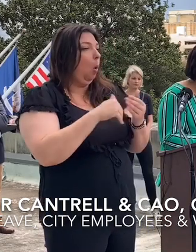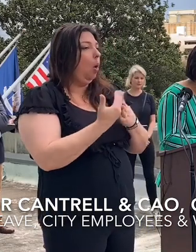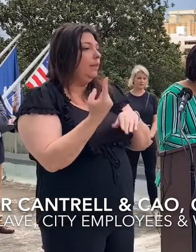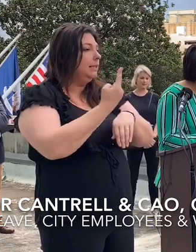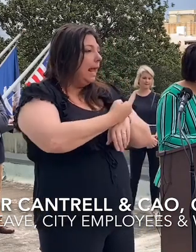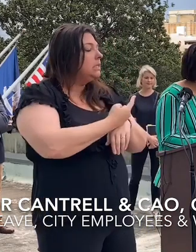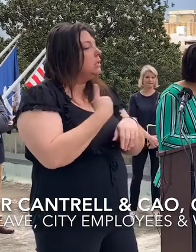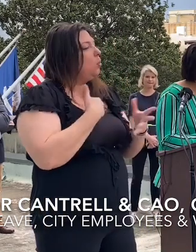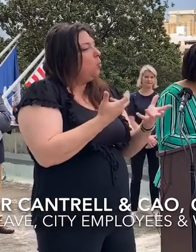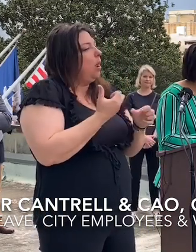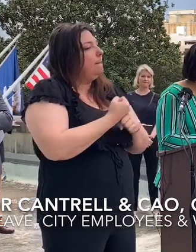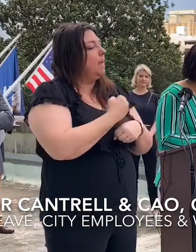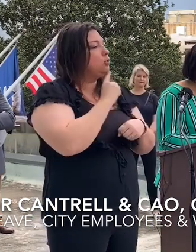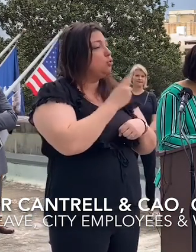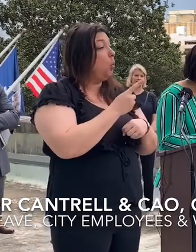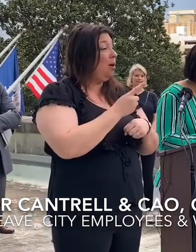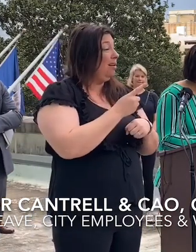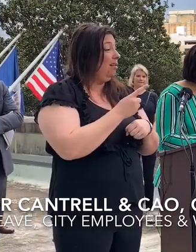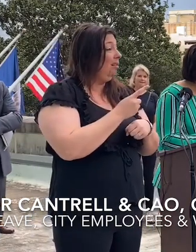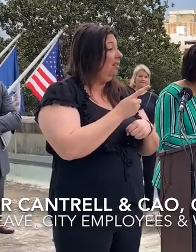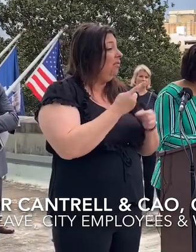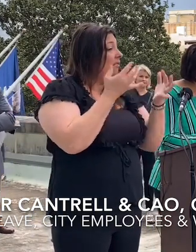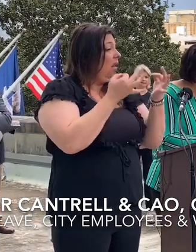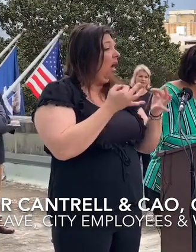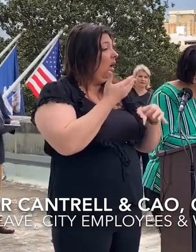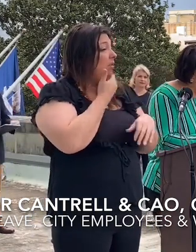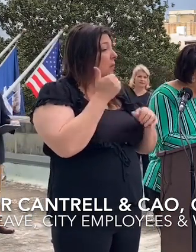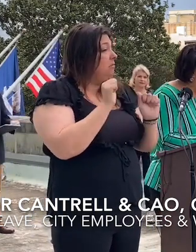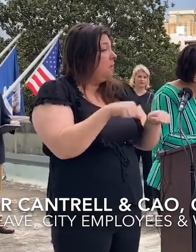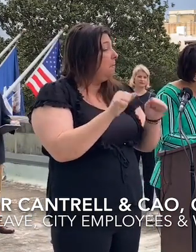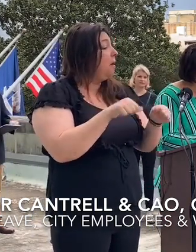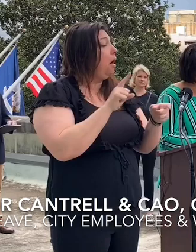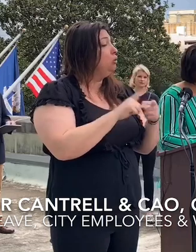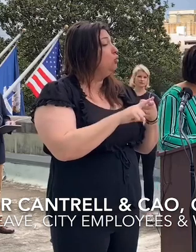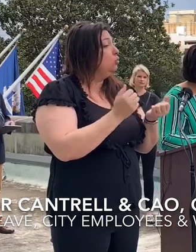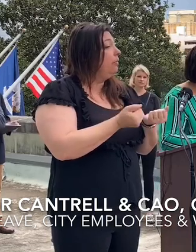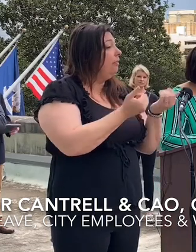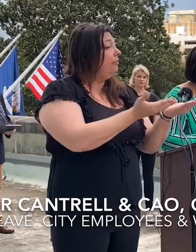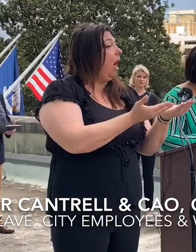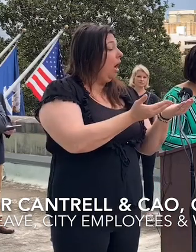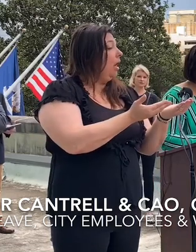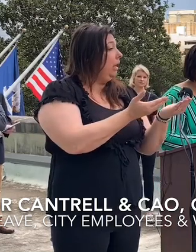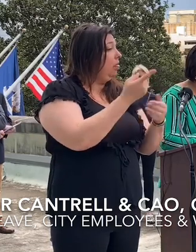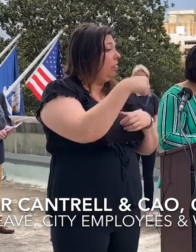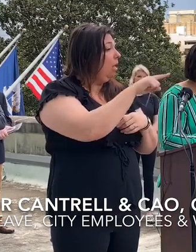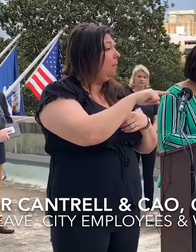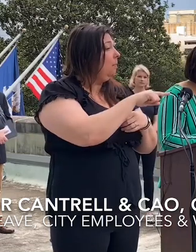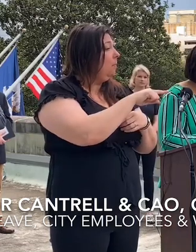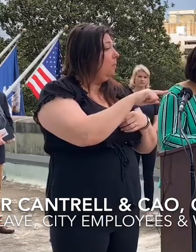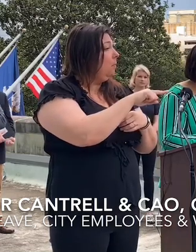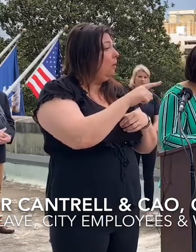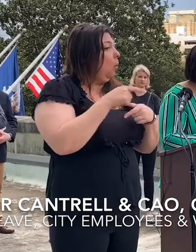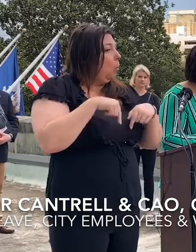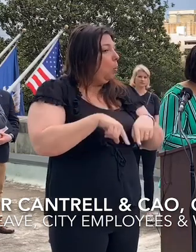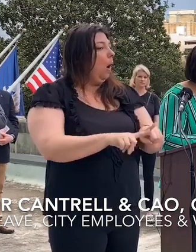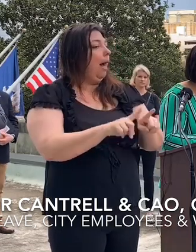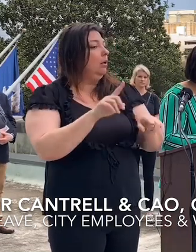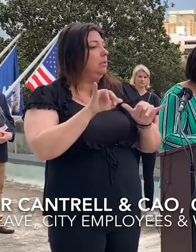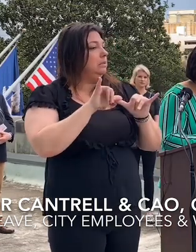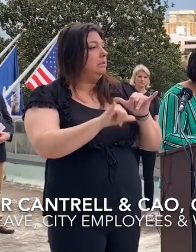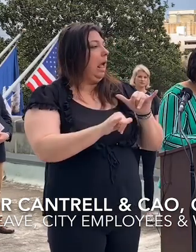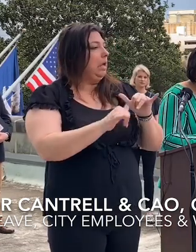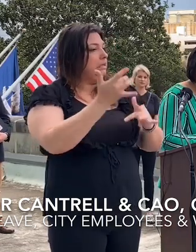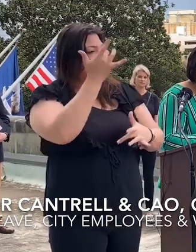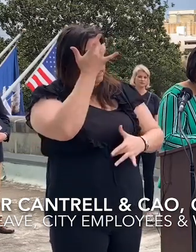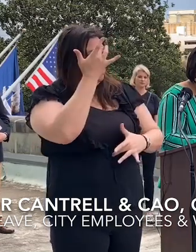make sure, as best as we can, that we are able to provide for them while they remain